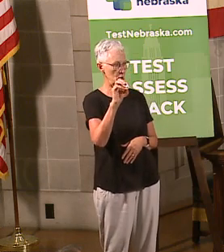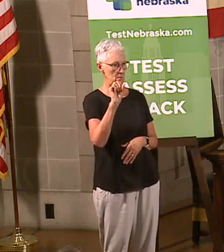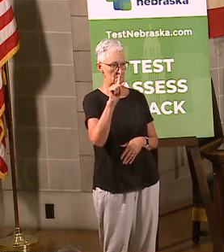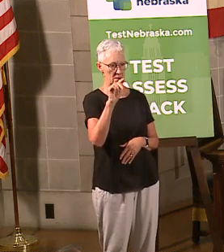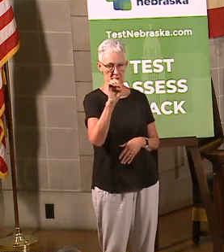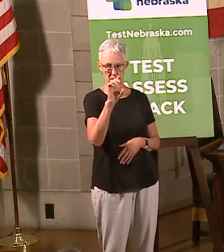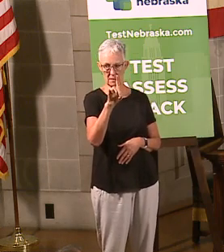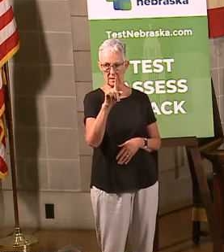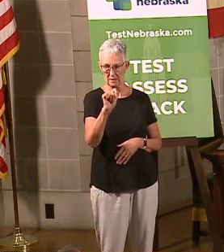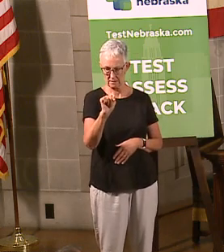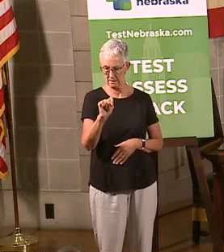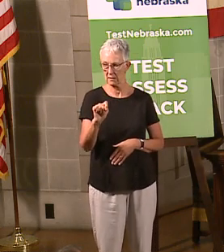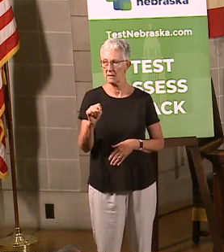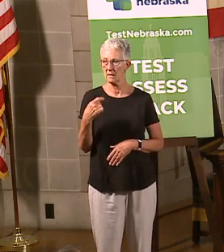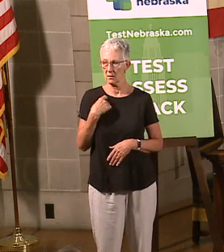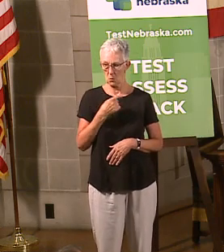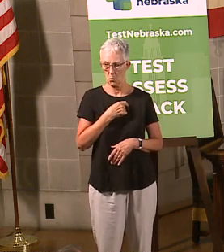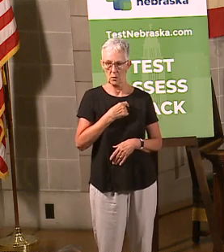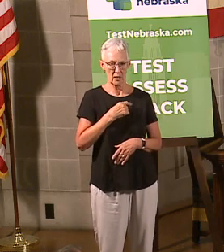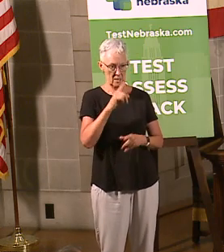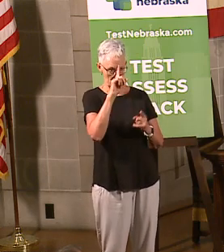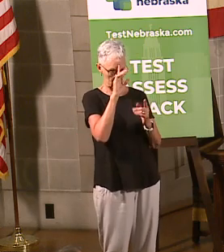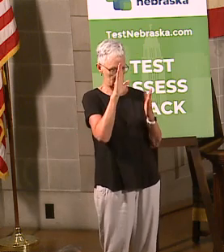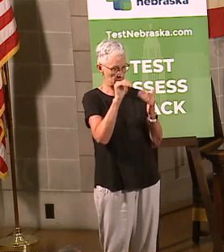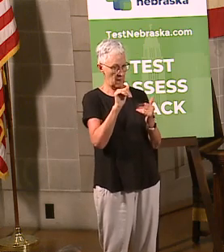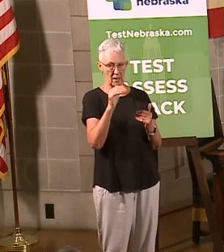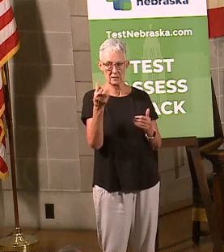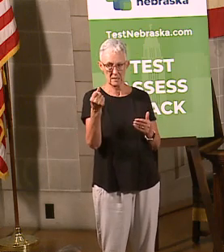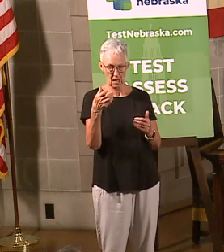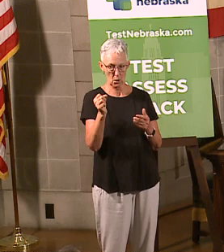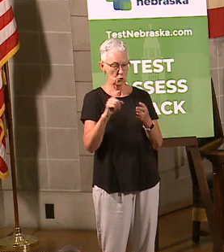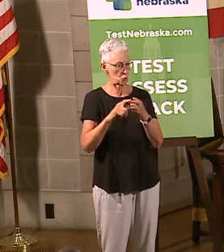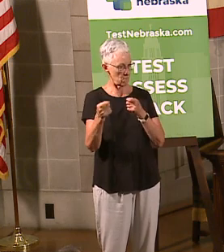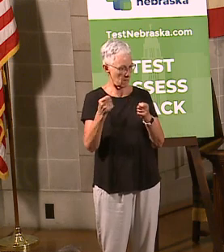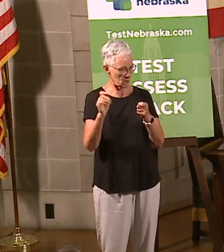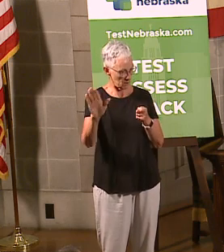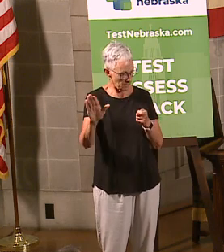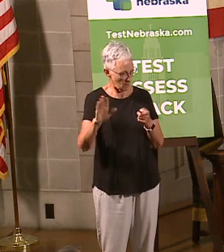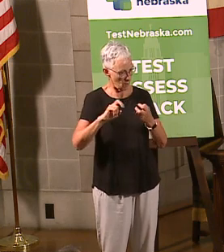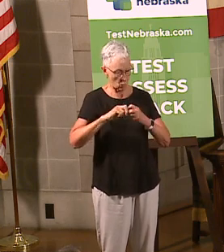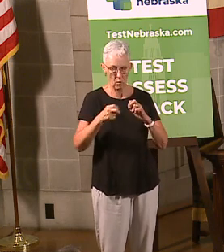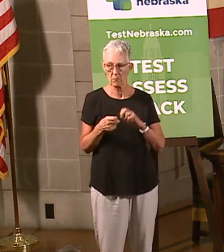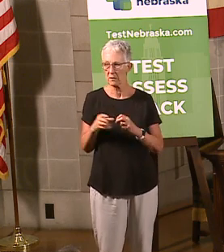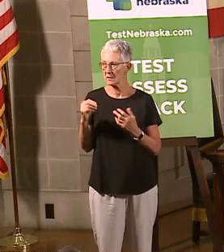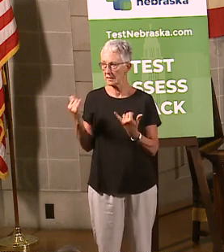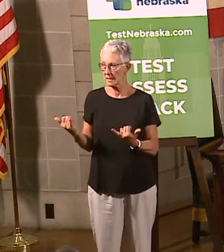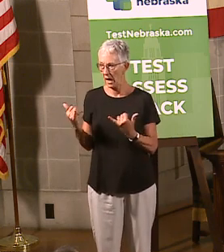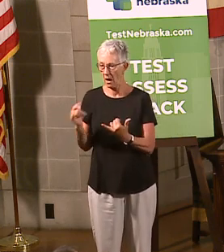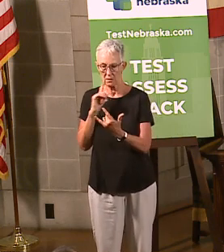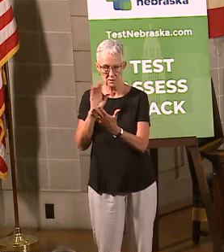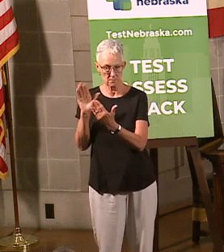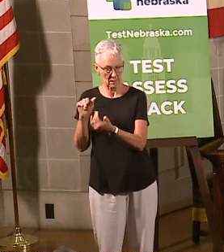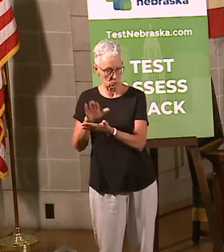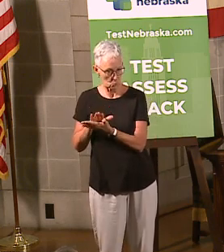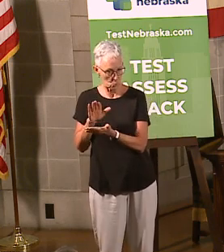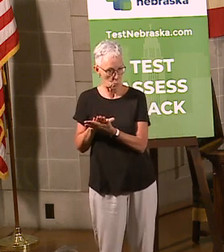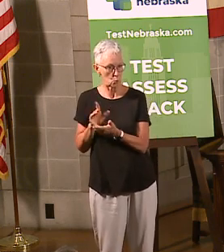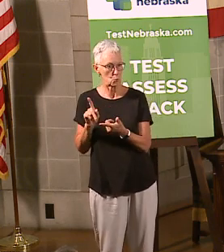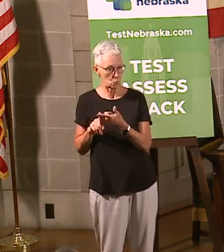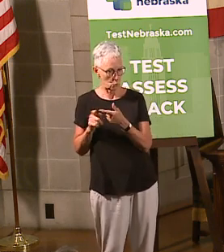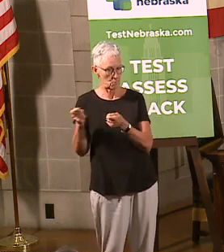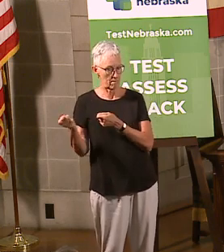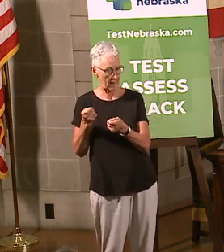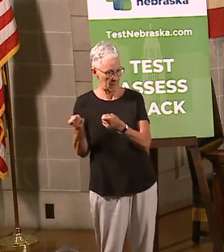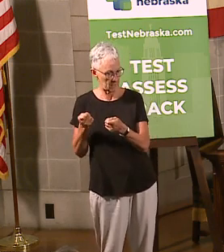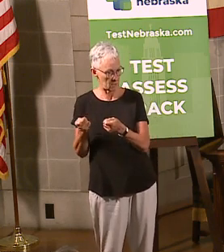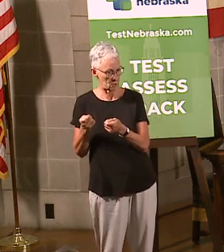thing for our schools. The expectation is in-person learning, but we're expecting them to manage it, that it won't look like it did a year ago. Is that safe to say, Commissioner?